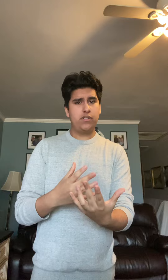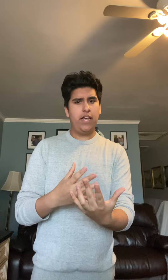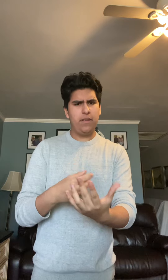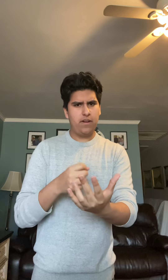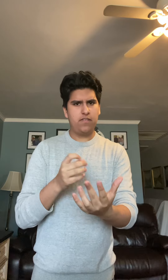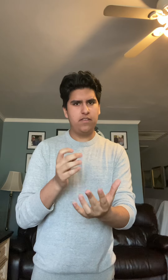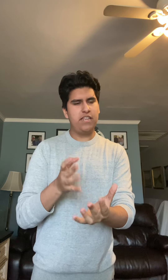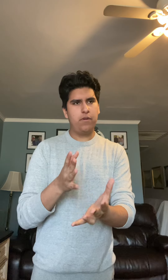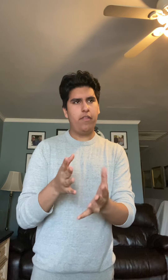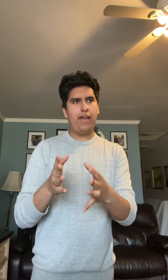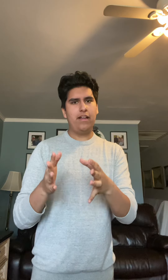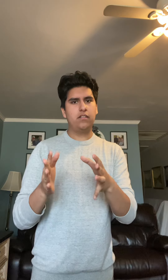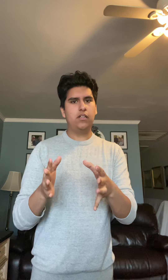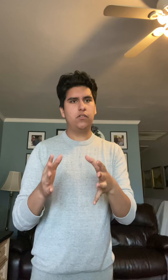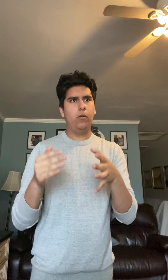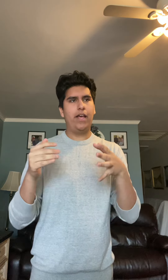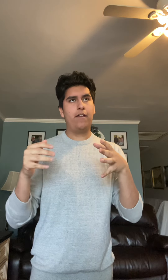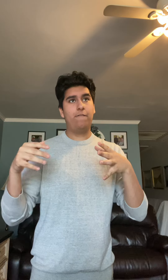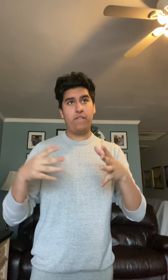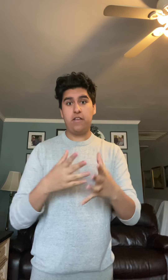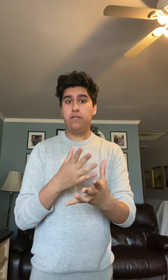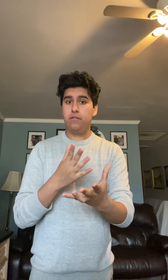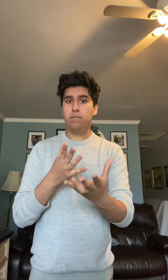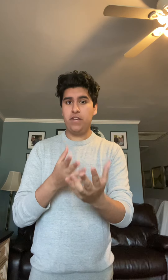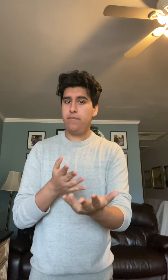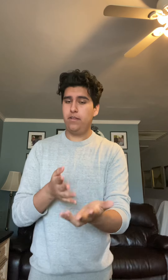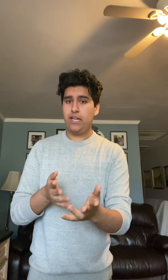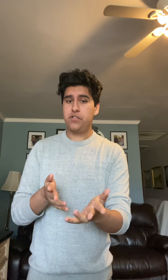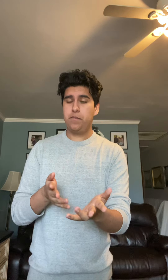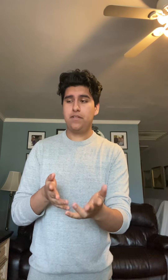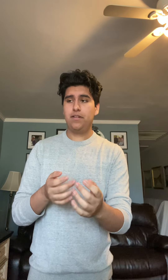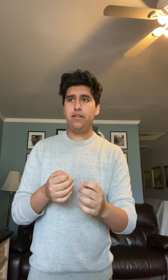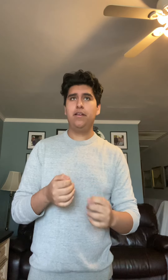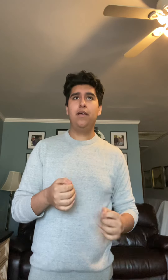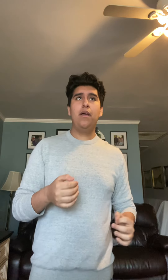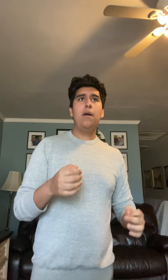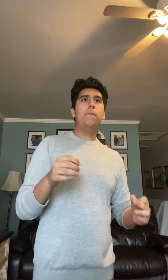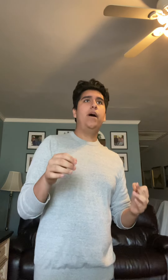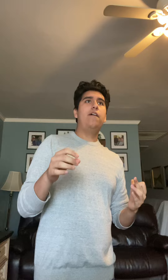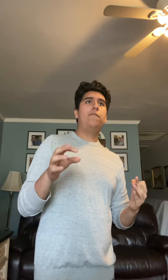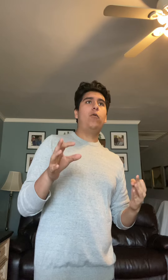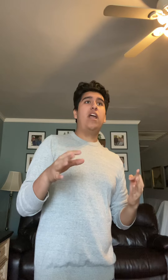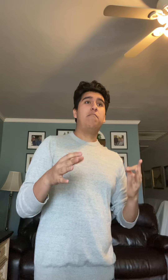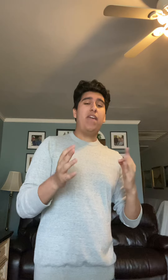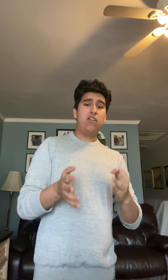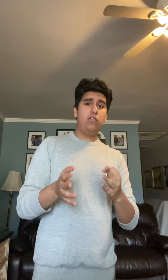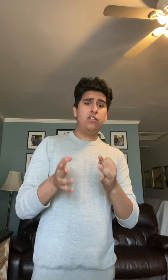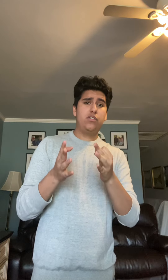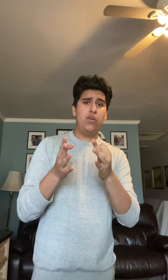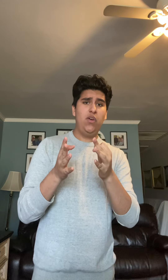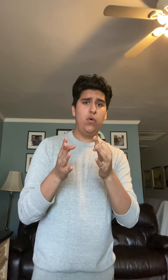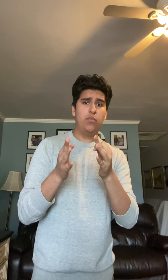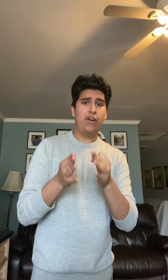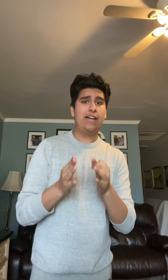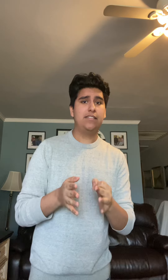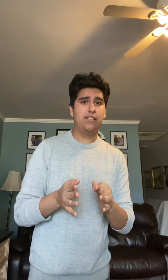fortune telling, but it's deeper than that. It's also like fate manipulation, basically. But for a male to practice